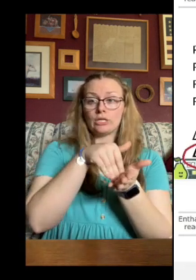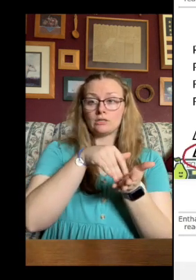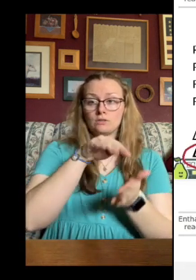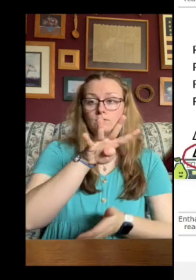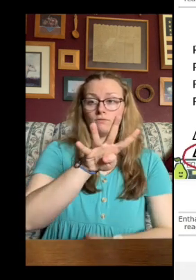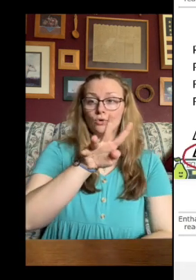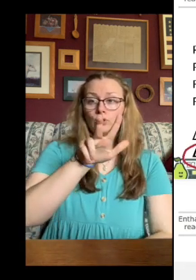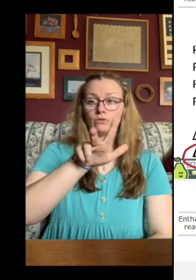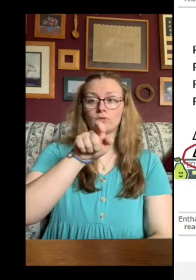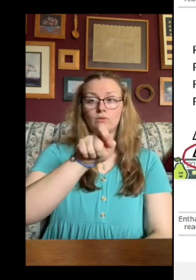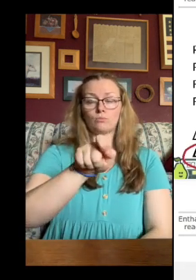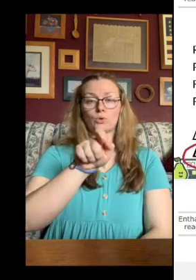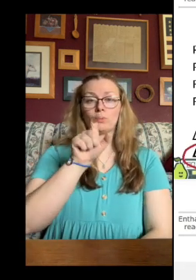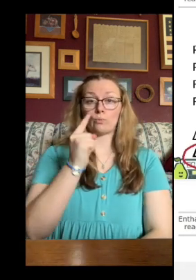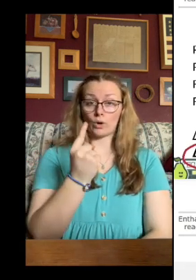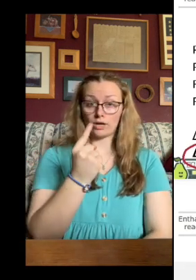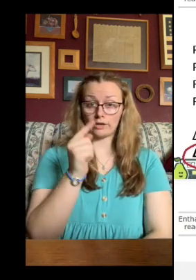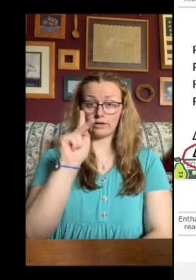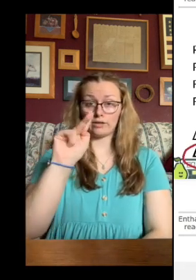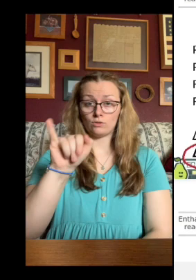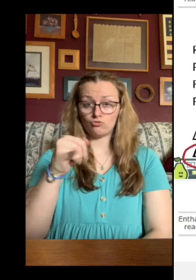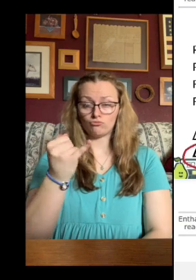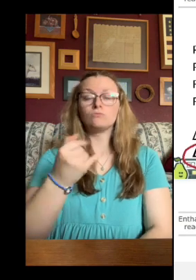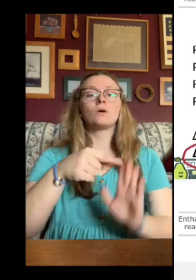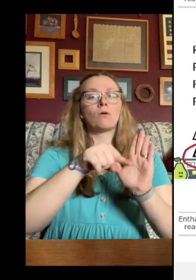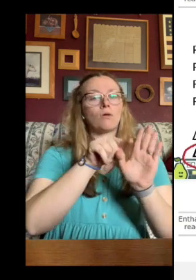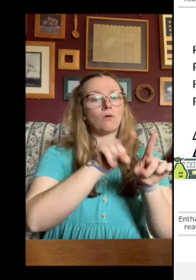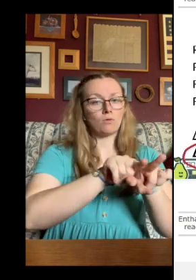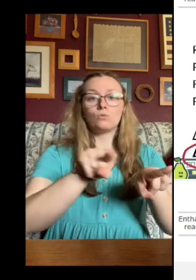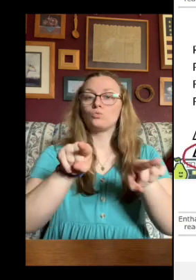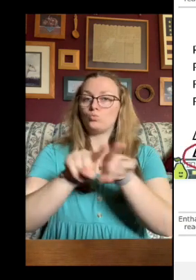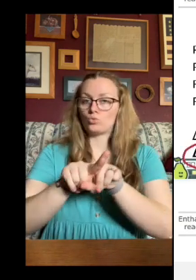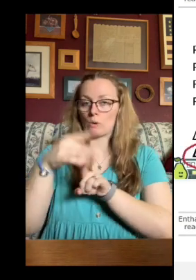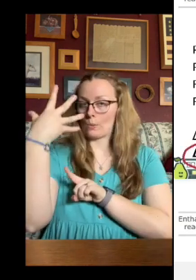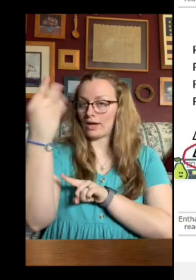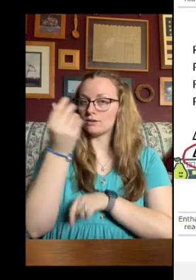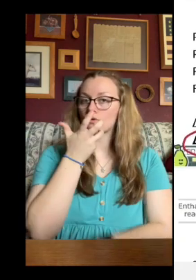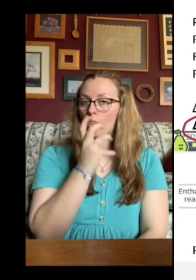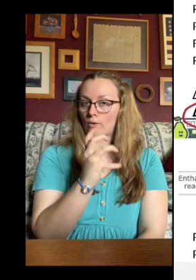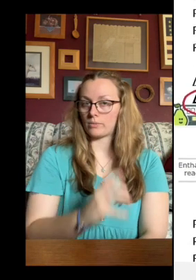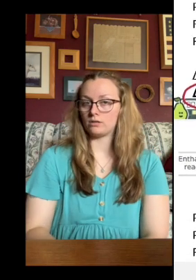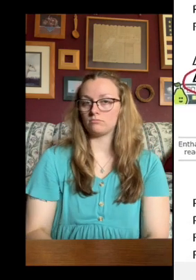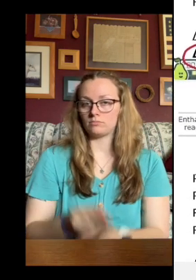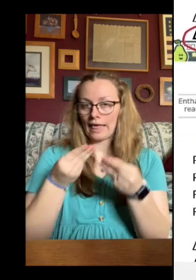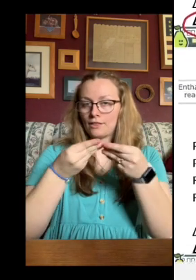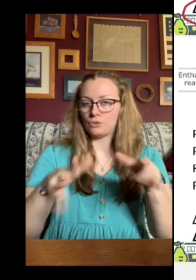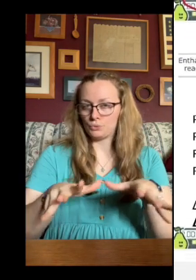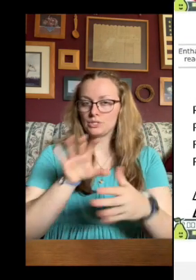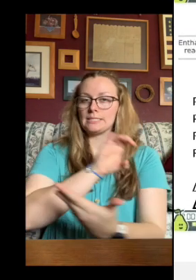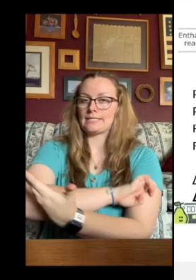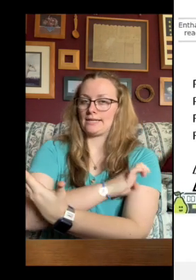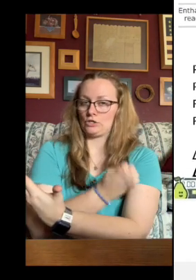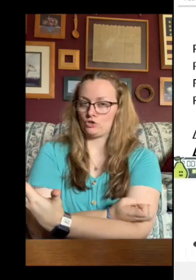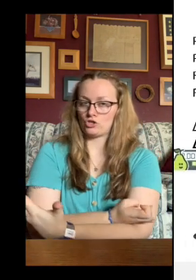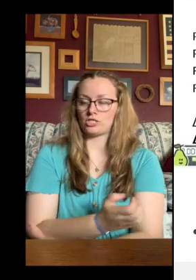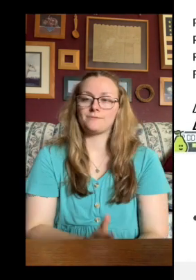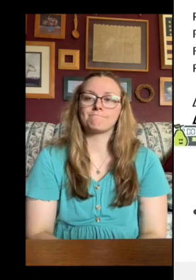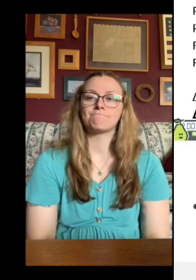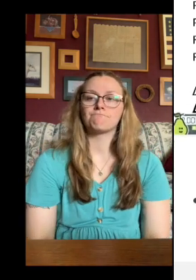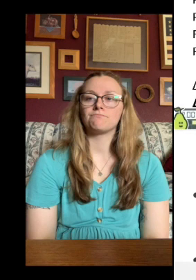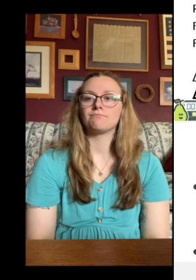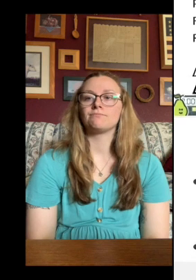So this one's also exothermic. This is beer. look, there's this